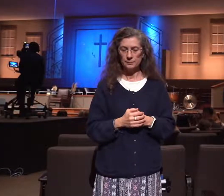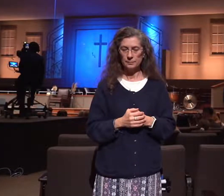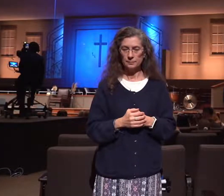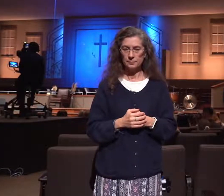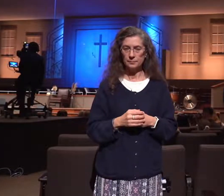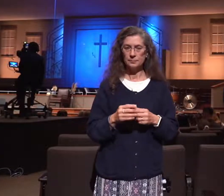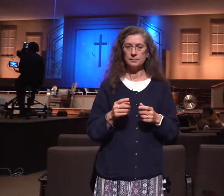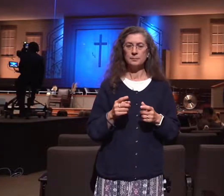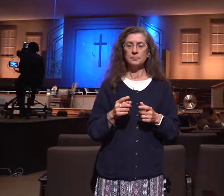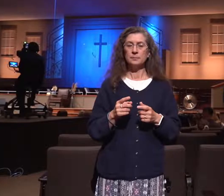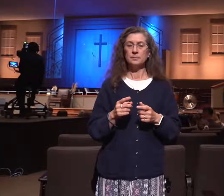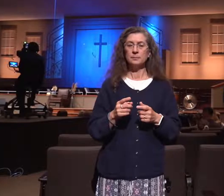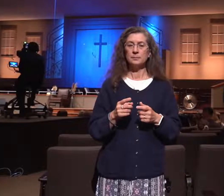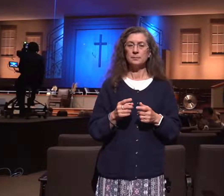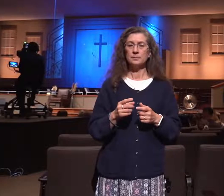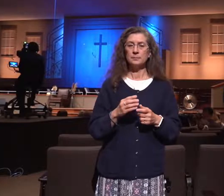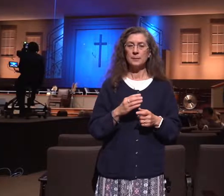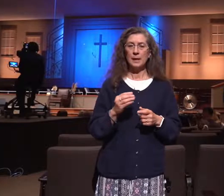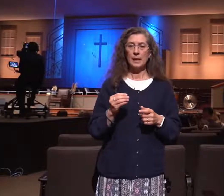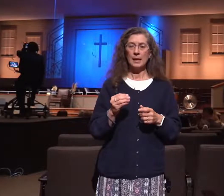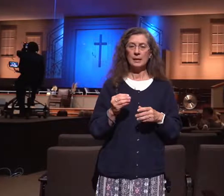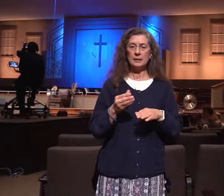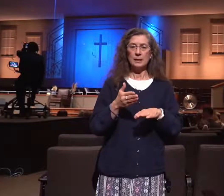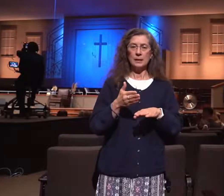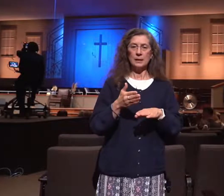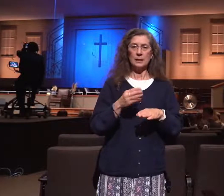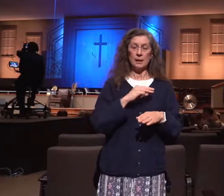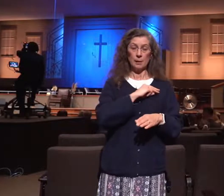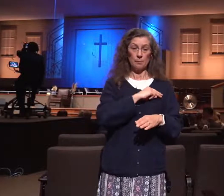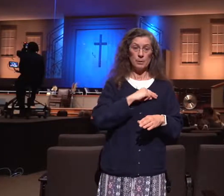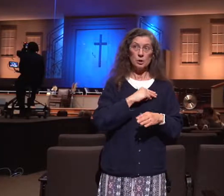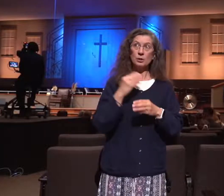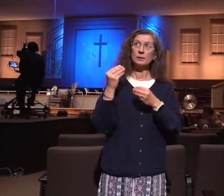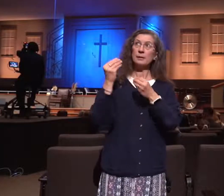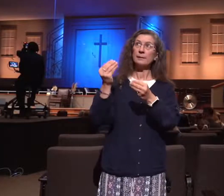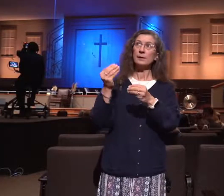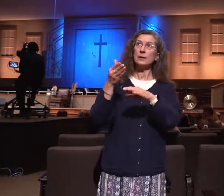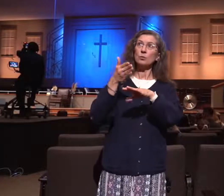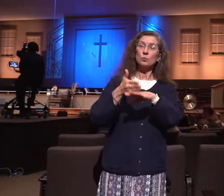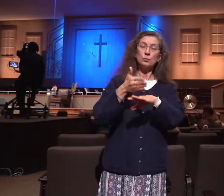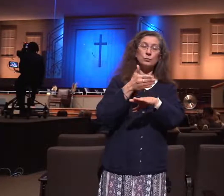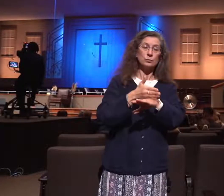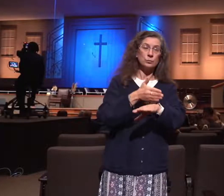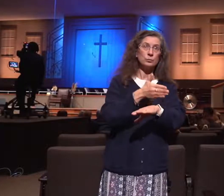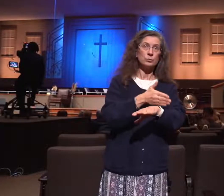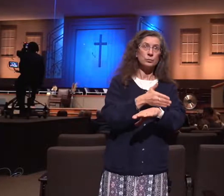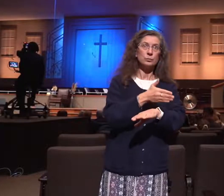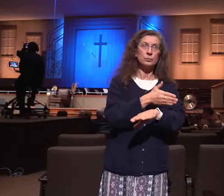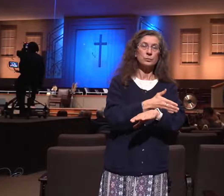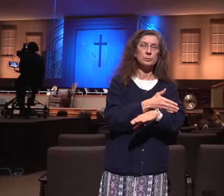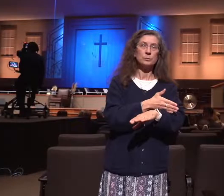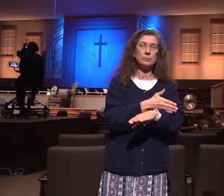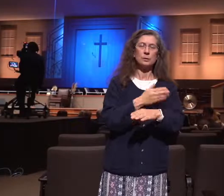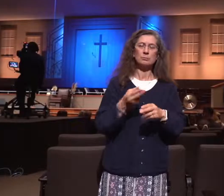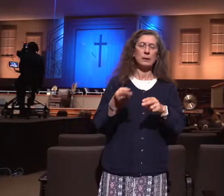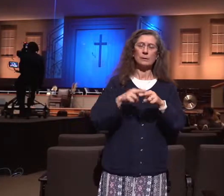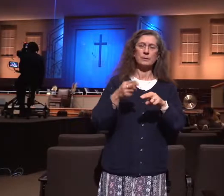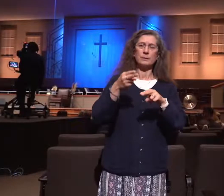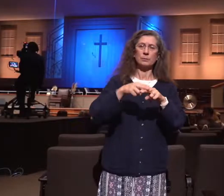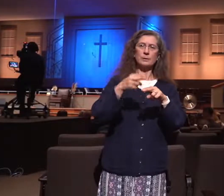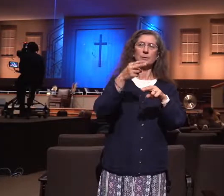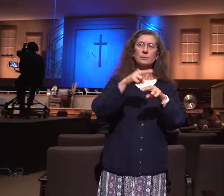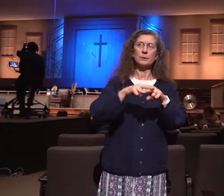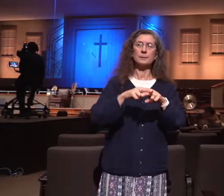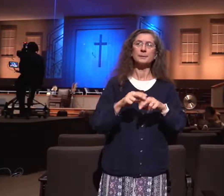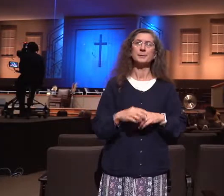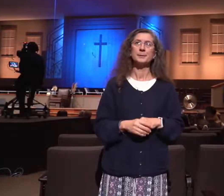mission giving increased exponentially. Now, I could give you literally hundreds